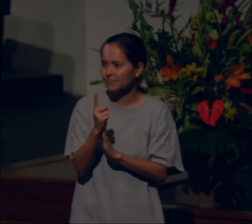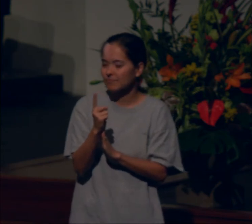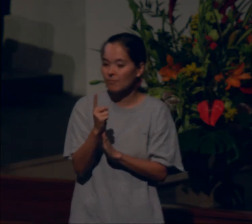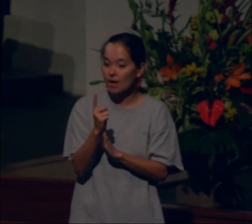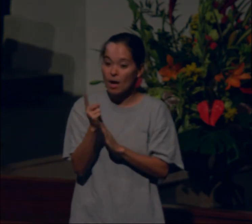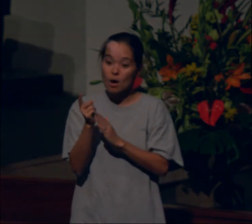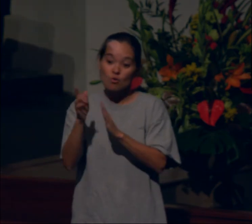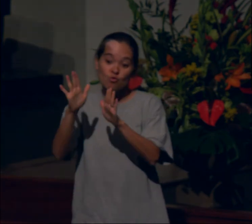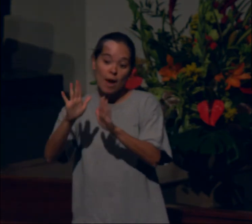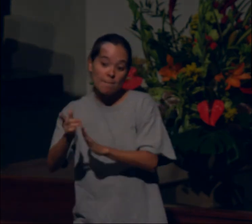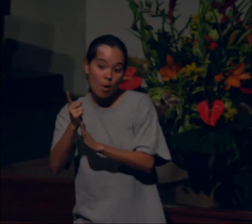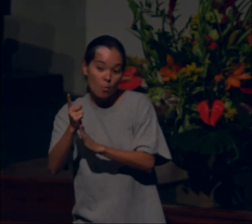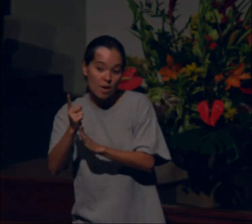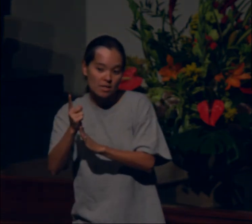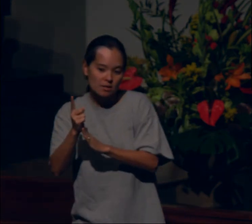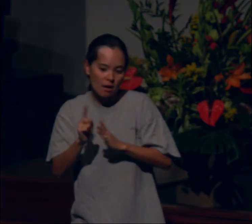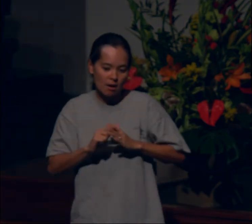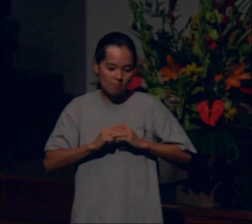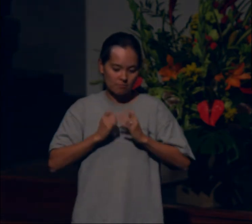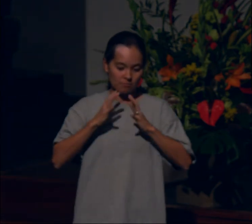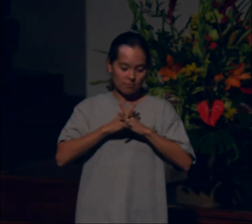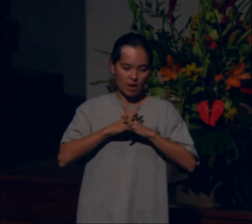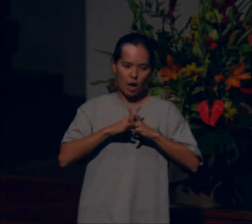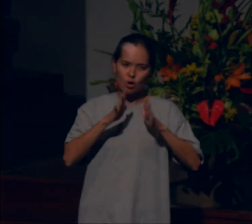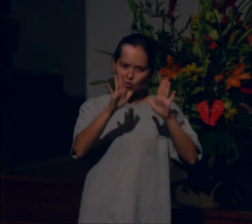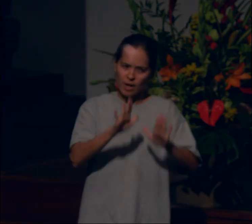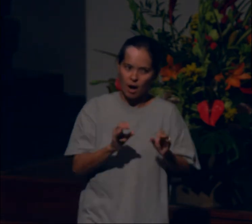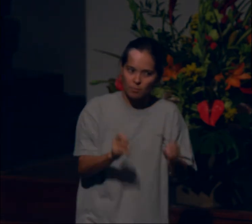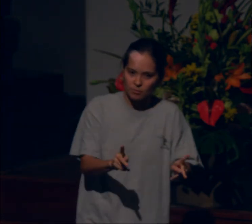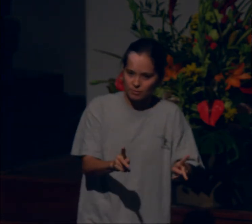are born from great opportunity.